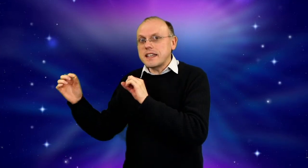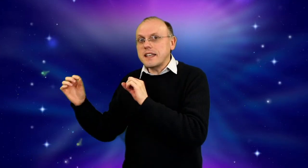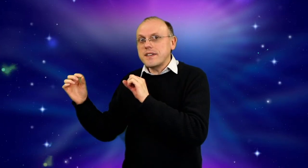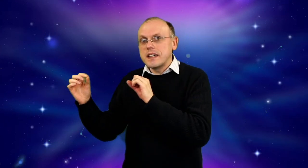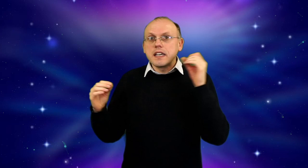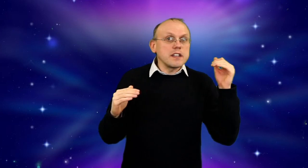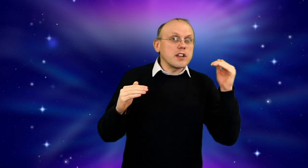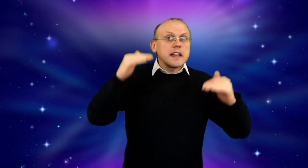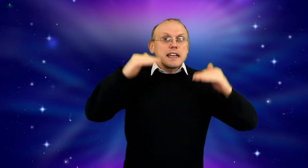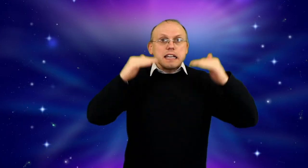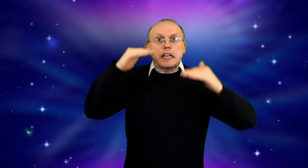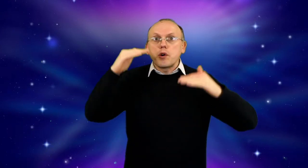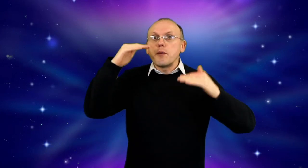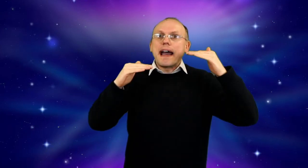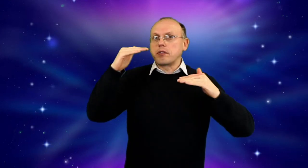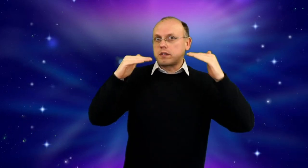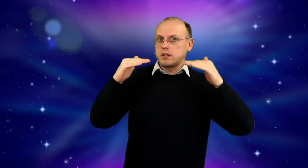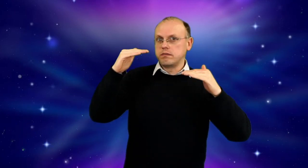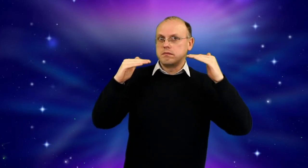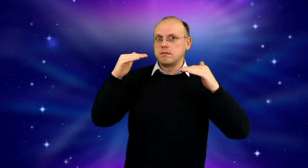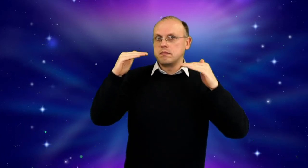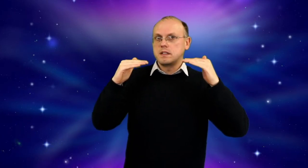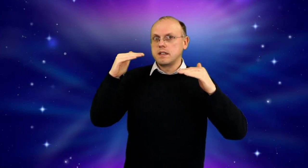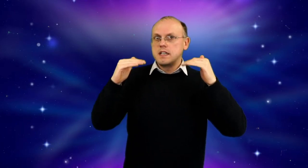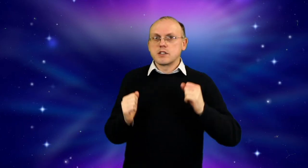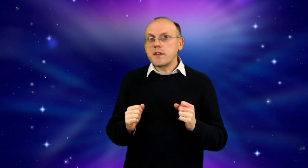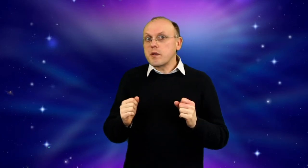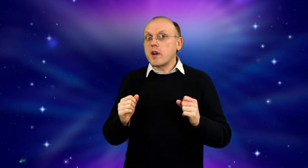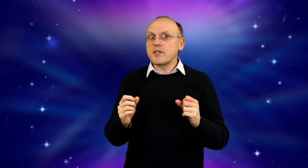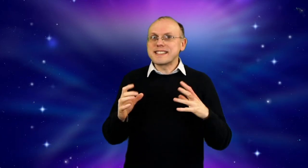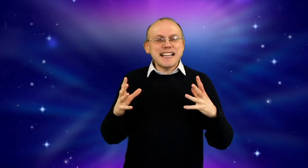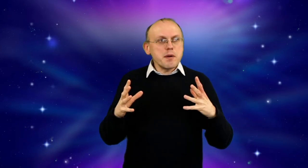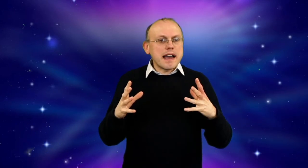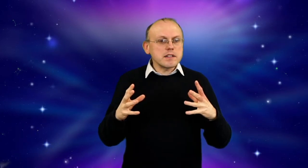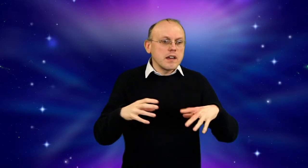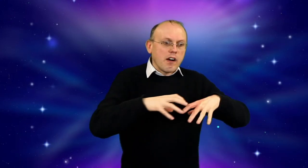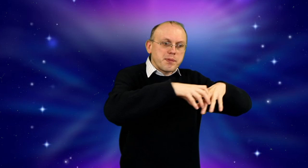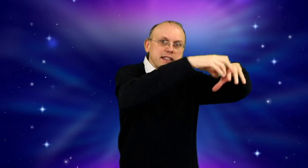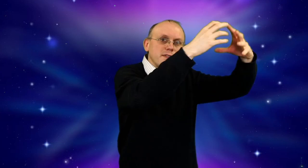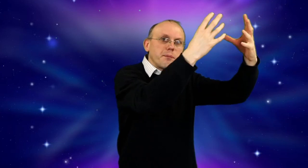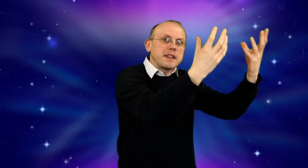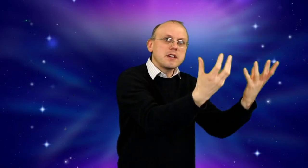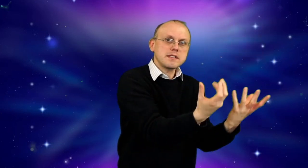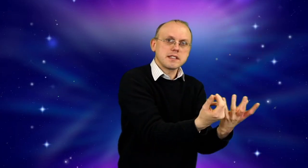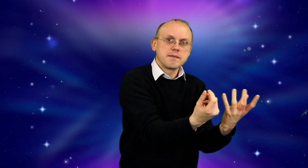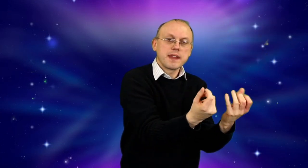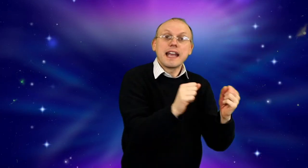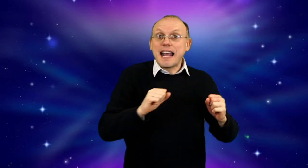negative in an equal amount. So if you've got the same amount of positive opinions and the